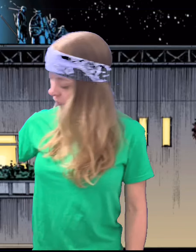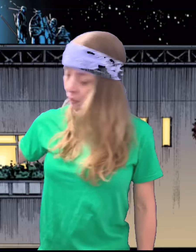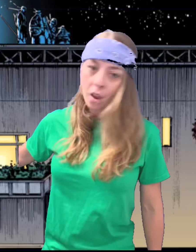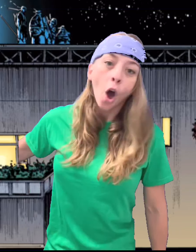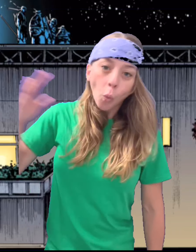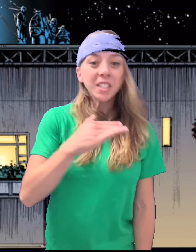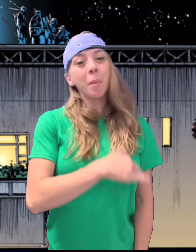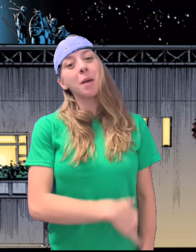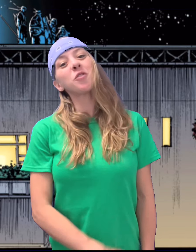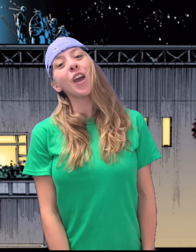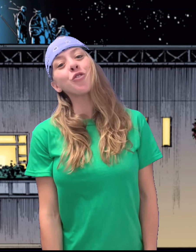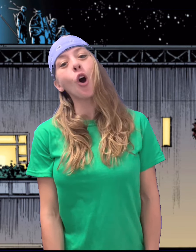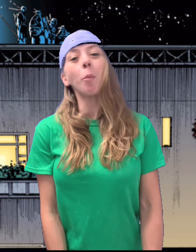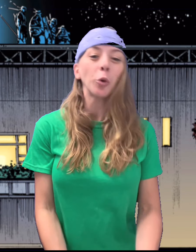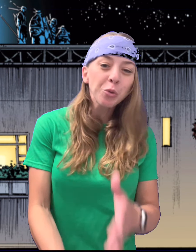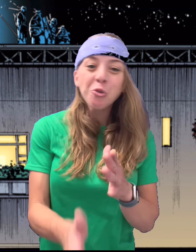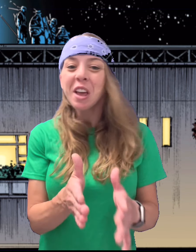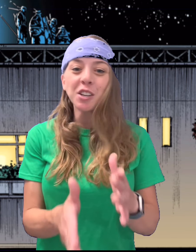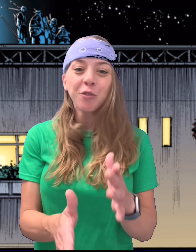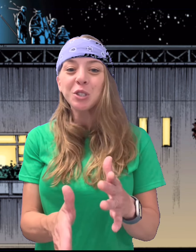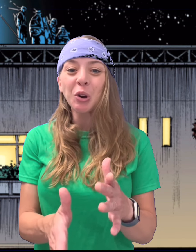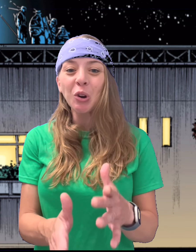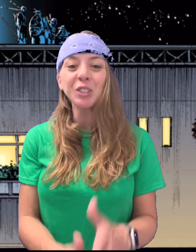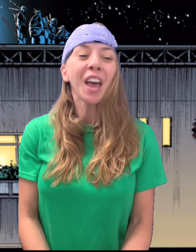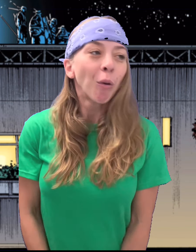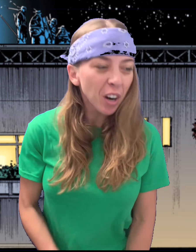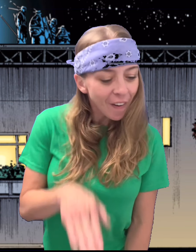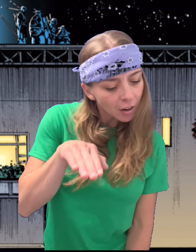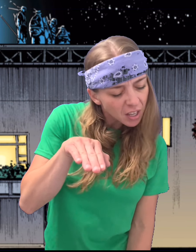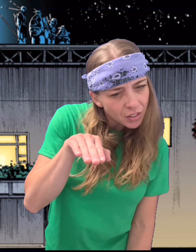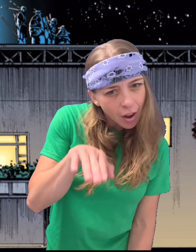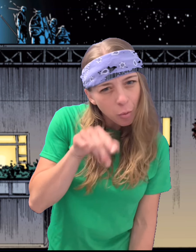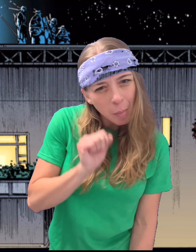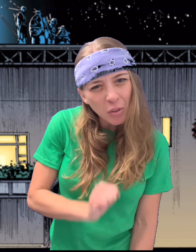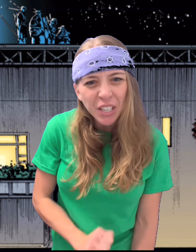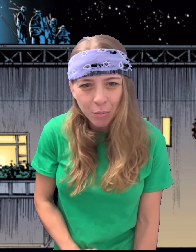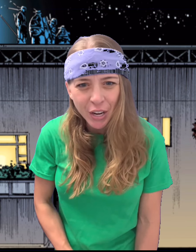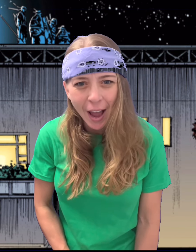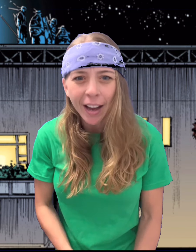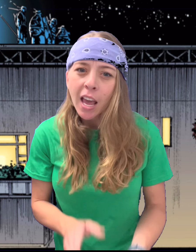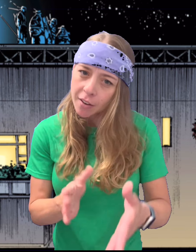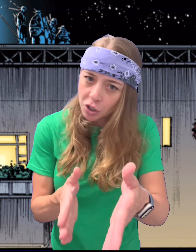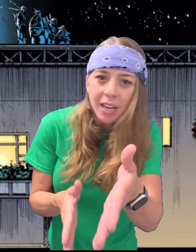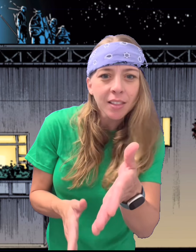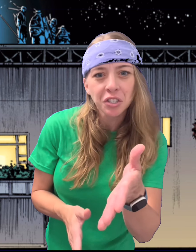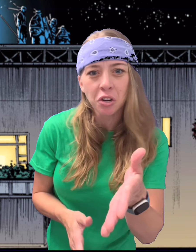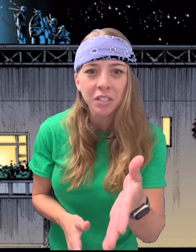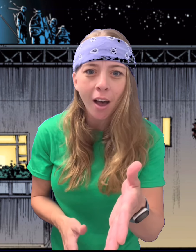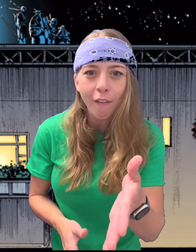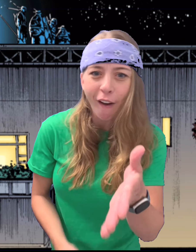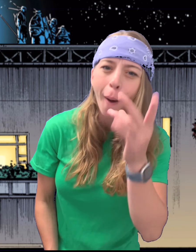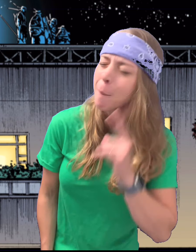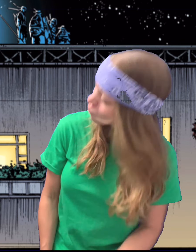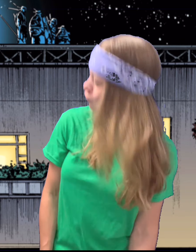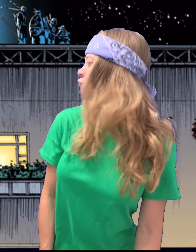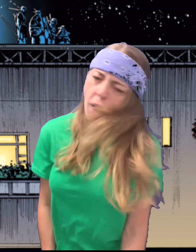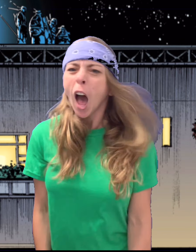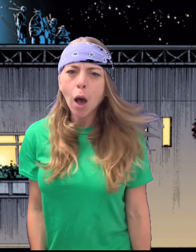What's up, name's Van Gogh. a recruiting agent for the Turtles. We're going to find ourselves another member of the team tonight, if you're saying this to yourself. I